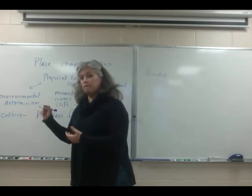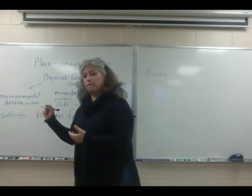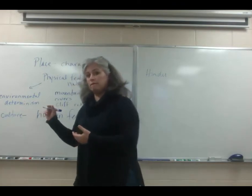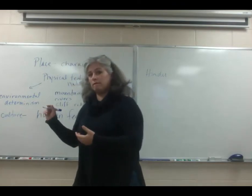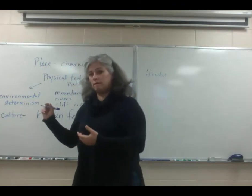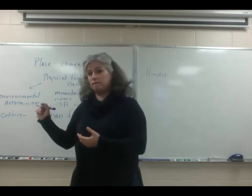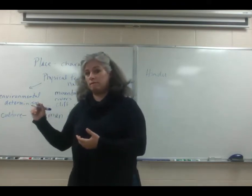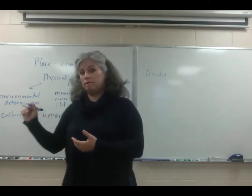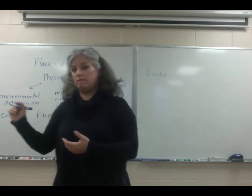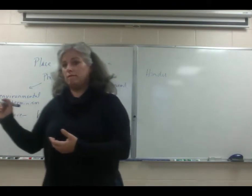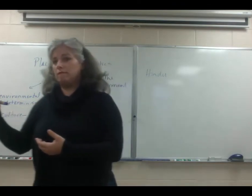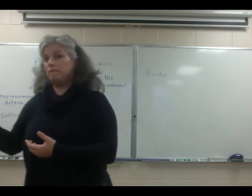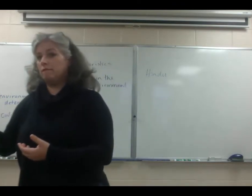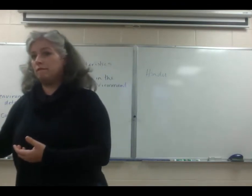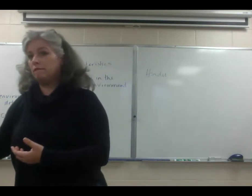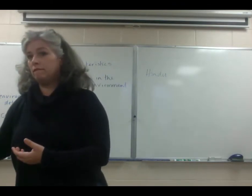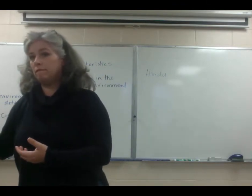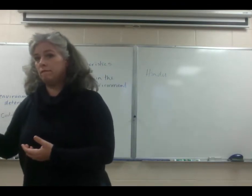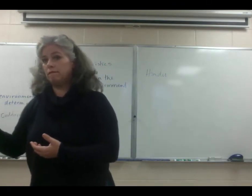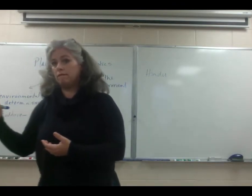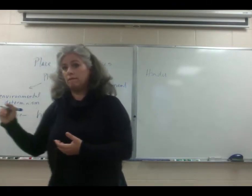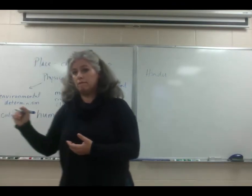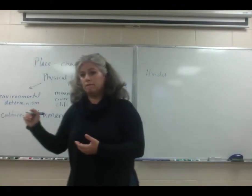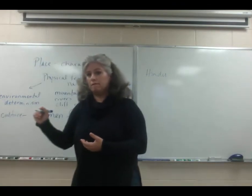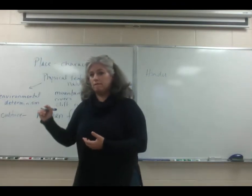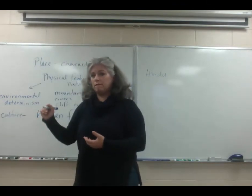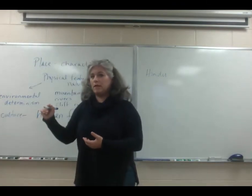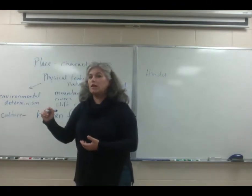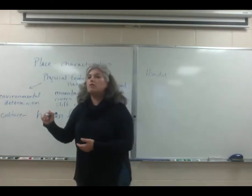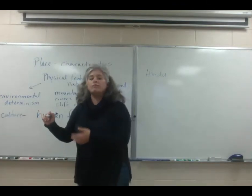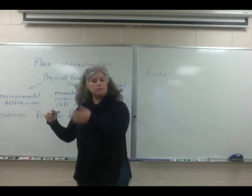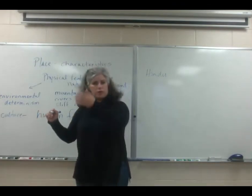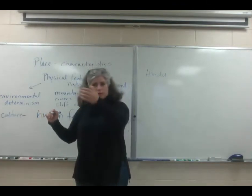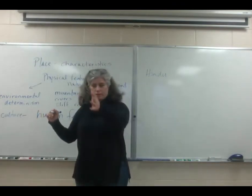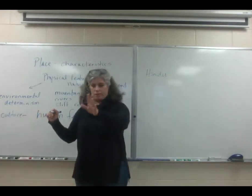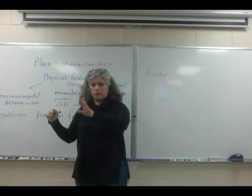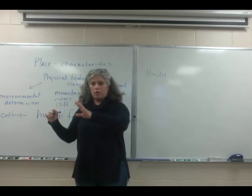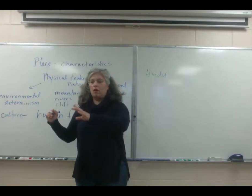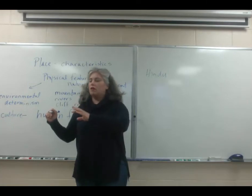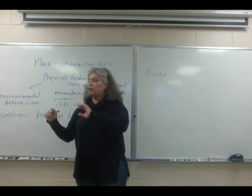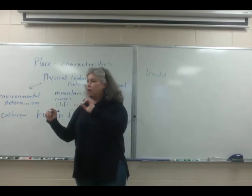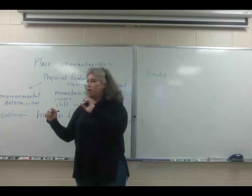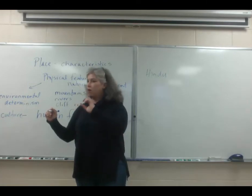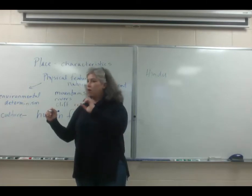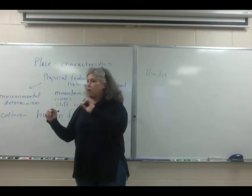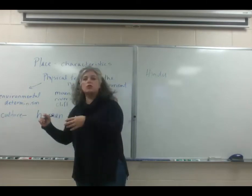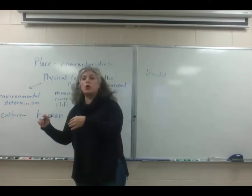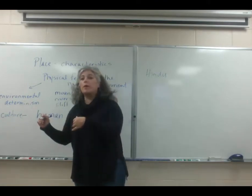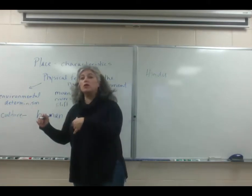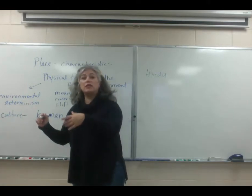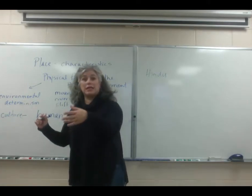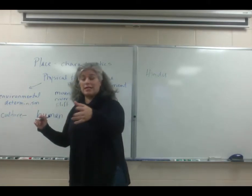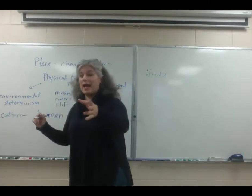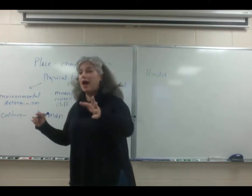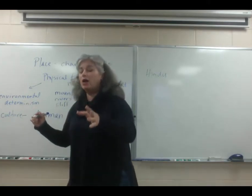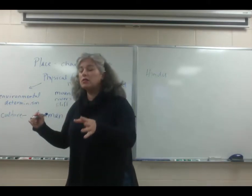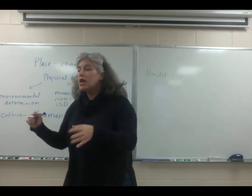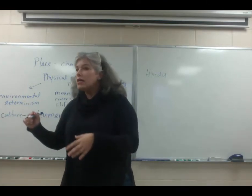grow anything, so you have to have water, and they dig large wells and bring water to places. Like wells or build canals.